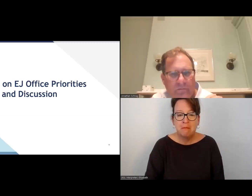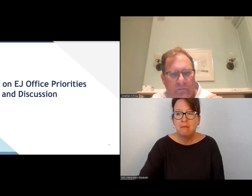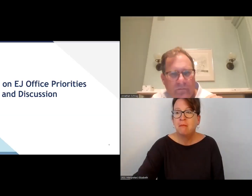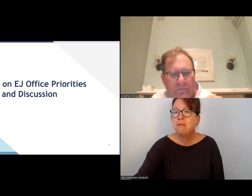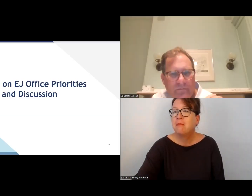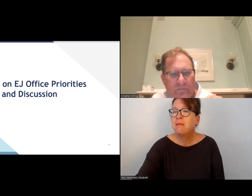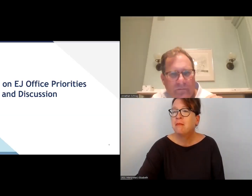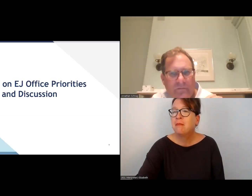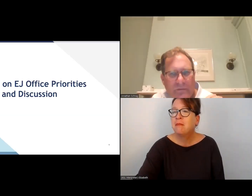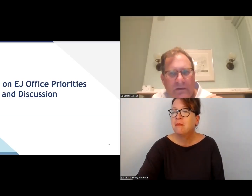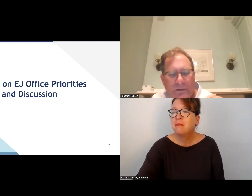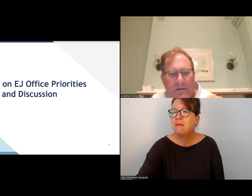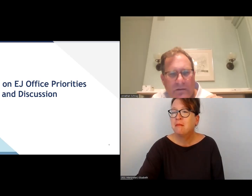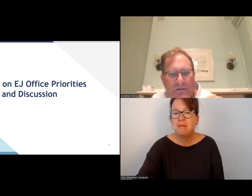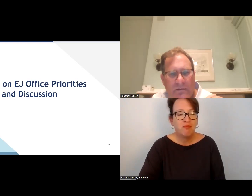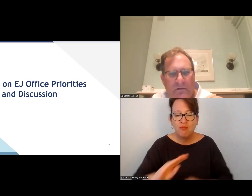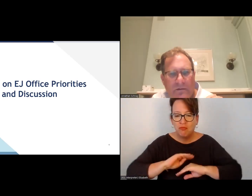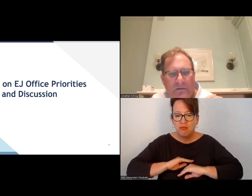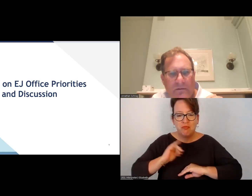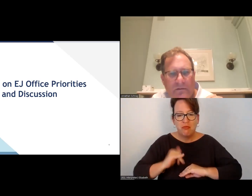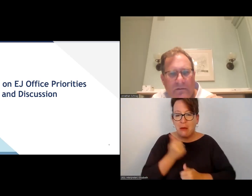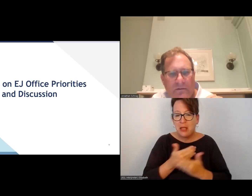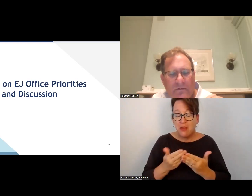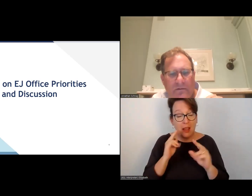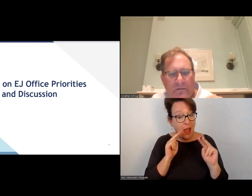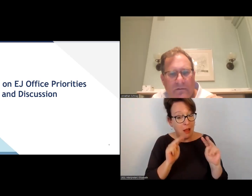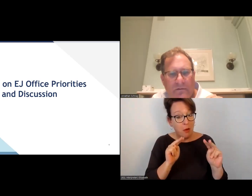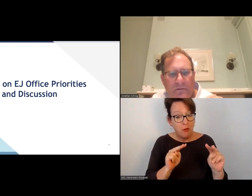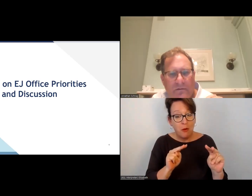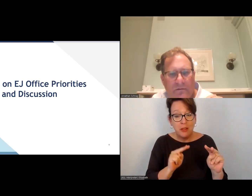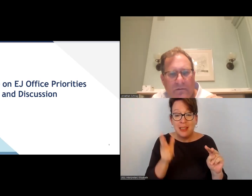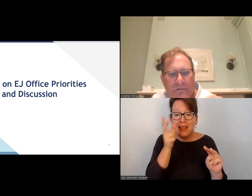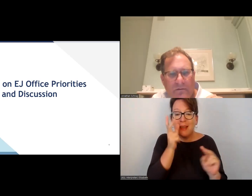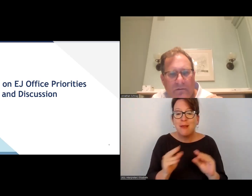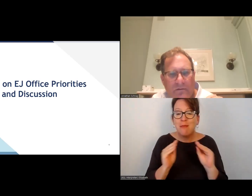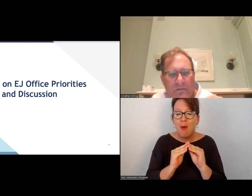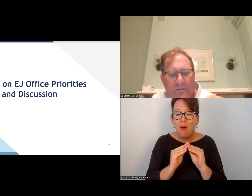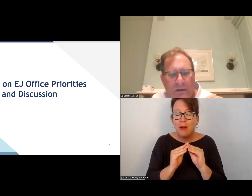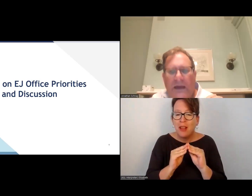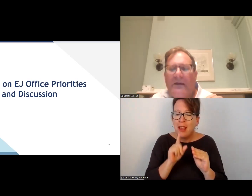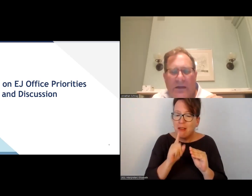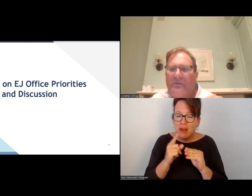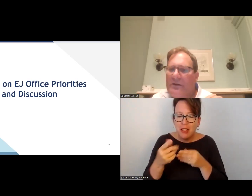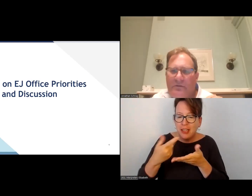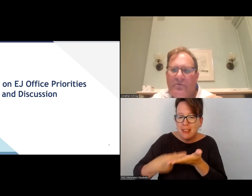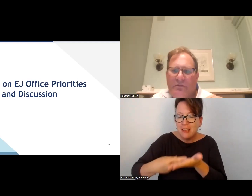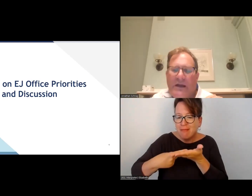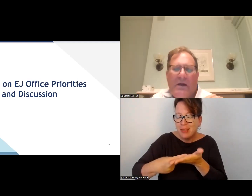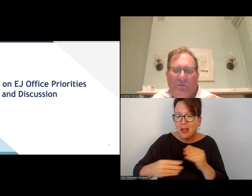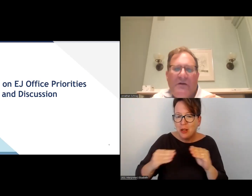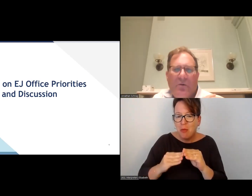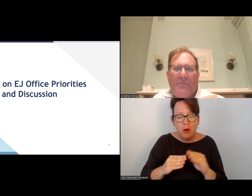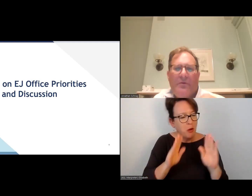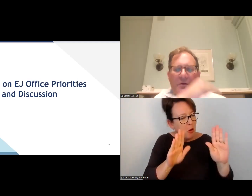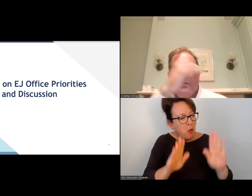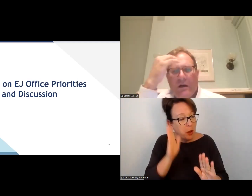No, I think that's everything. I look forward to hearing more and to engaging further. Excellent, terrific. And I